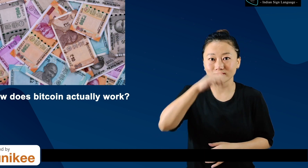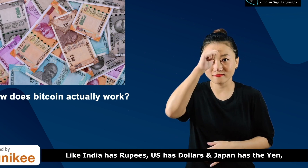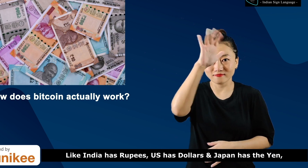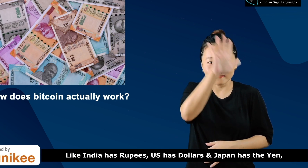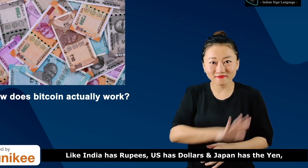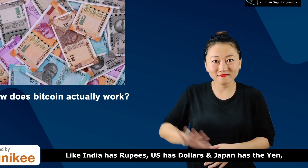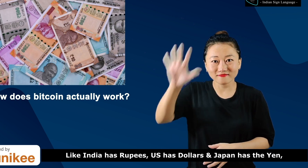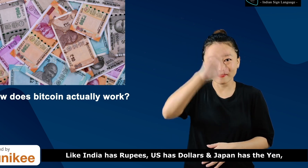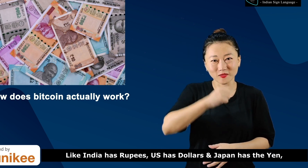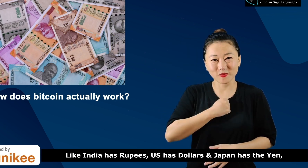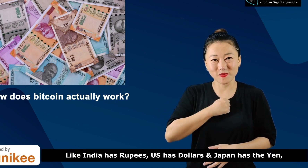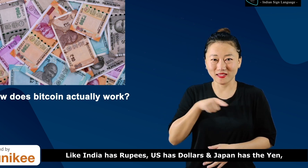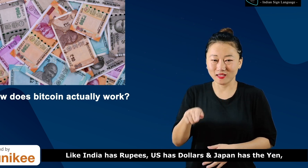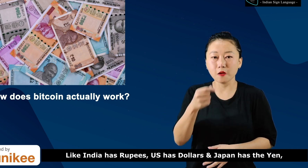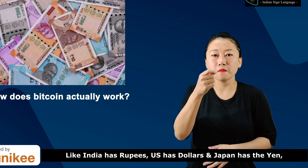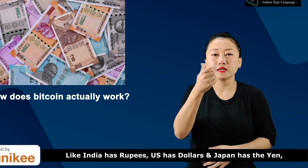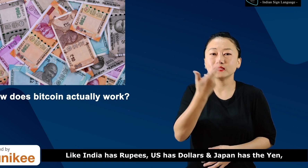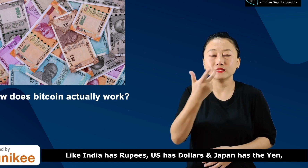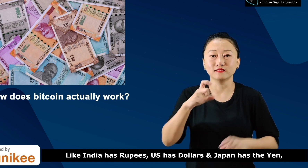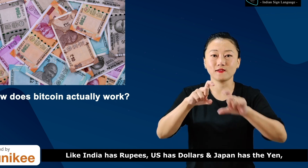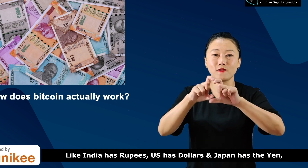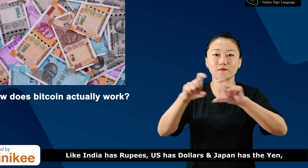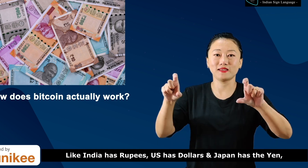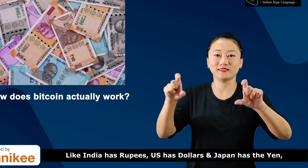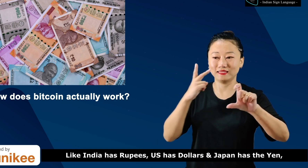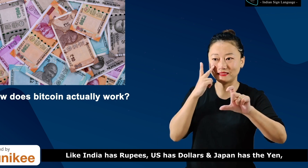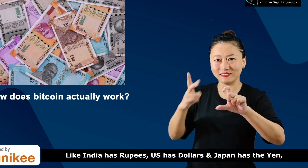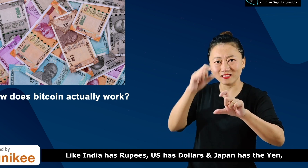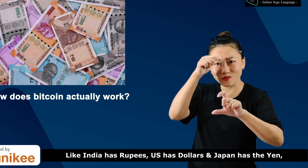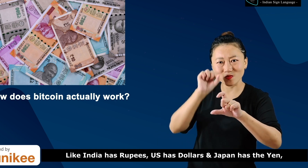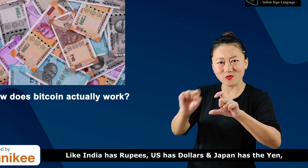Like India has rupees, US has dollars and Japan has the yen